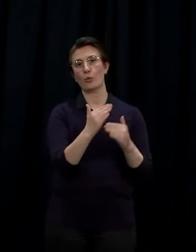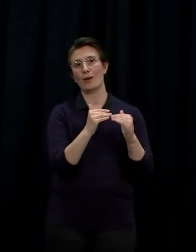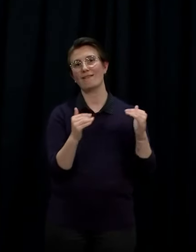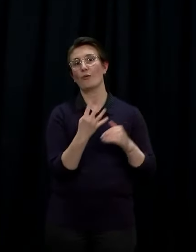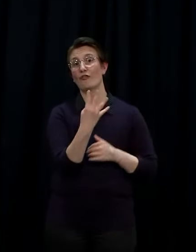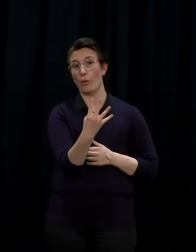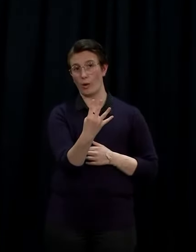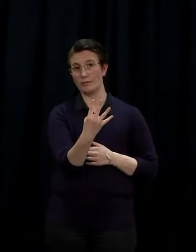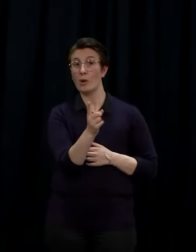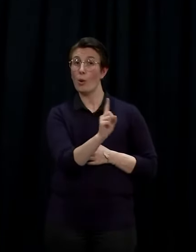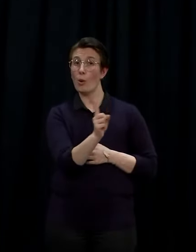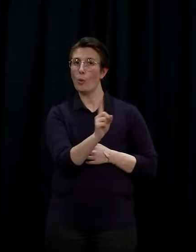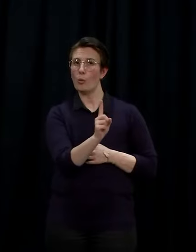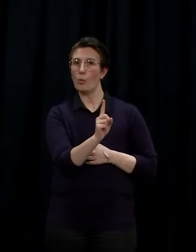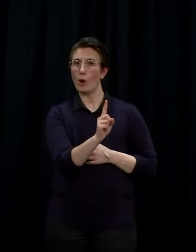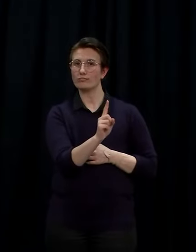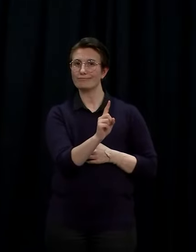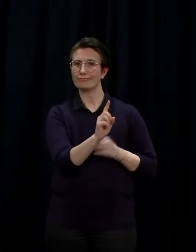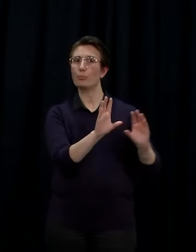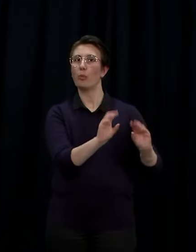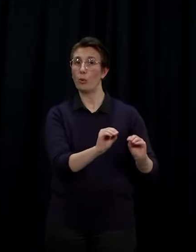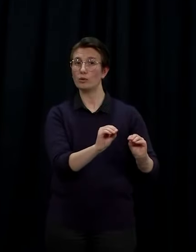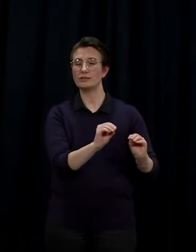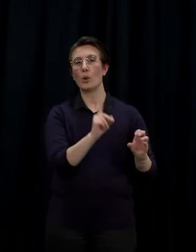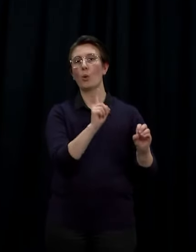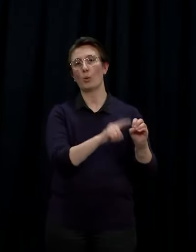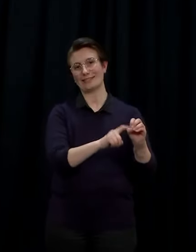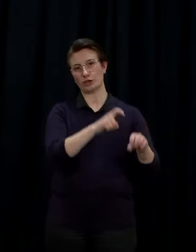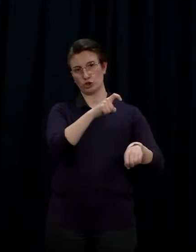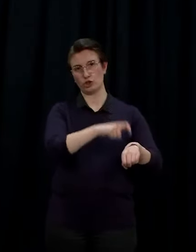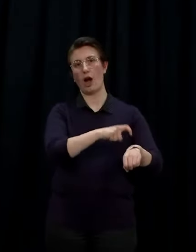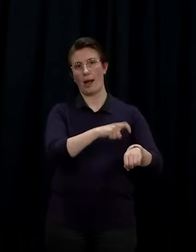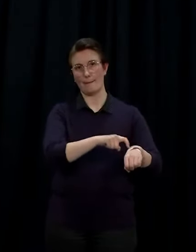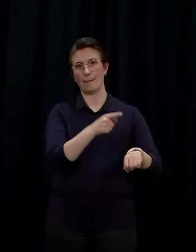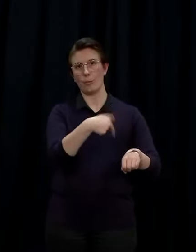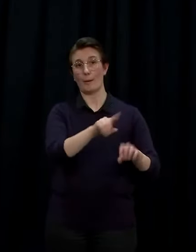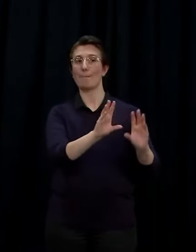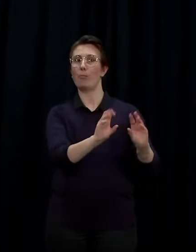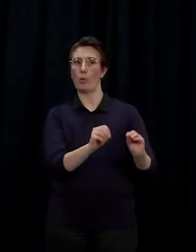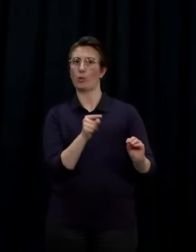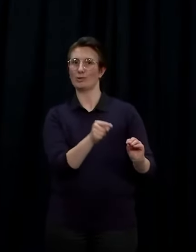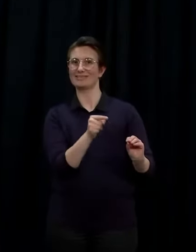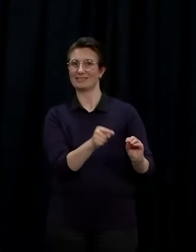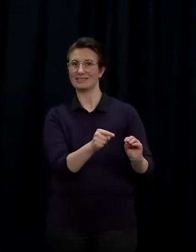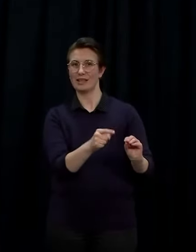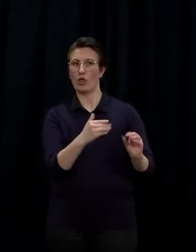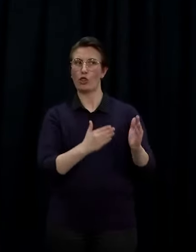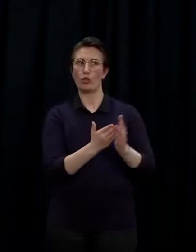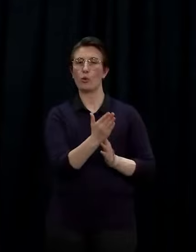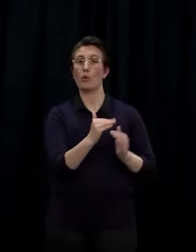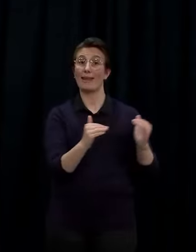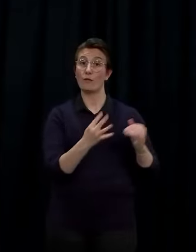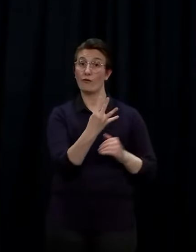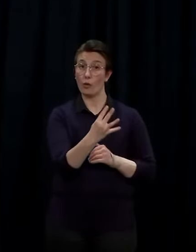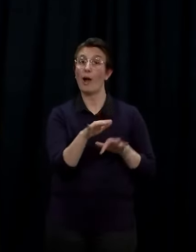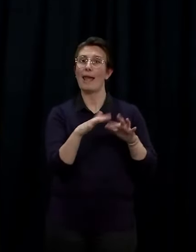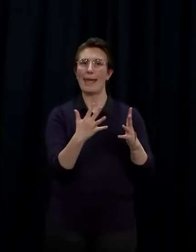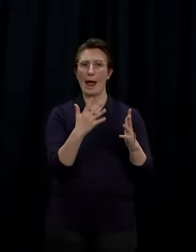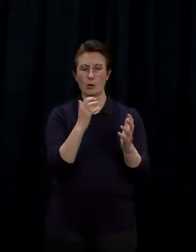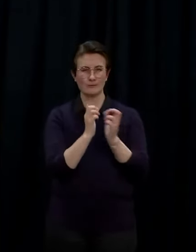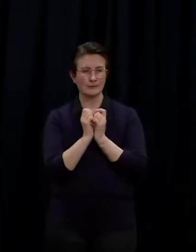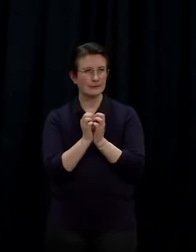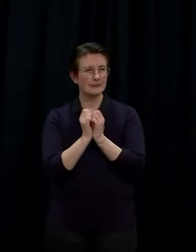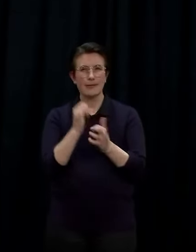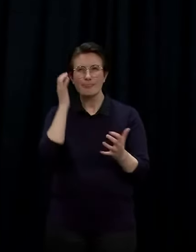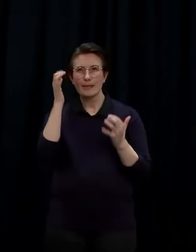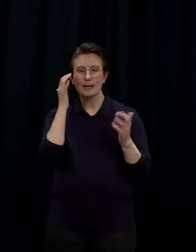table to overcome that. So I'll leave it to Minister Hipkins and the Business Committee and the Speaker. But certainly